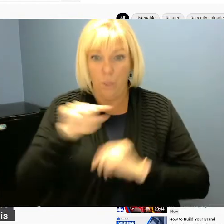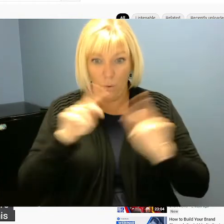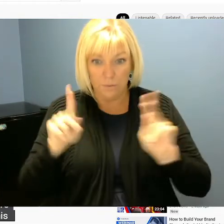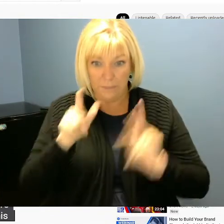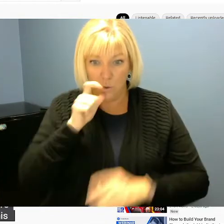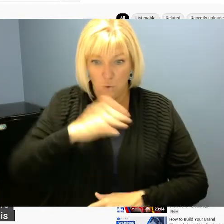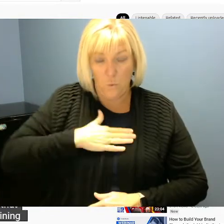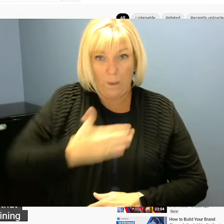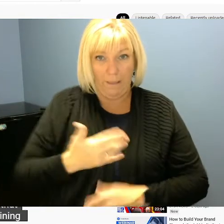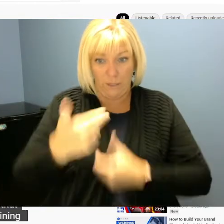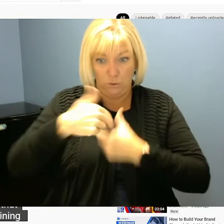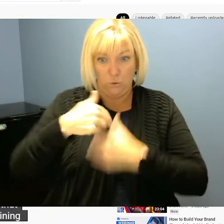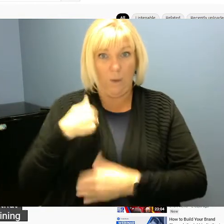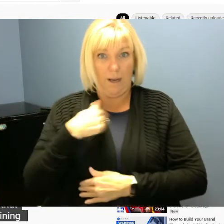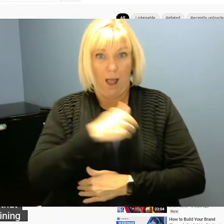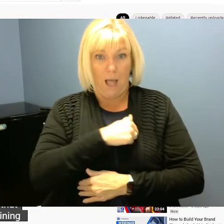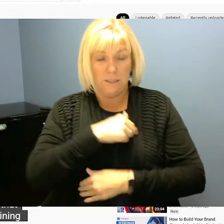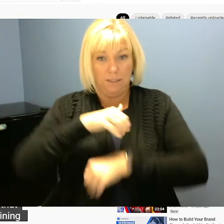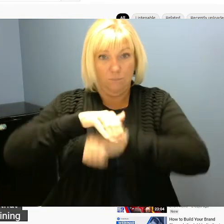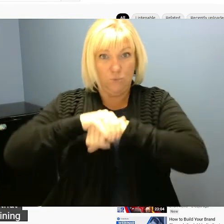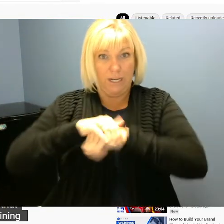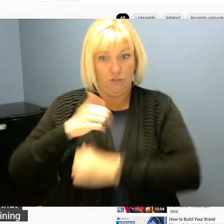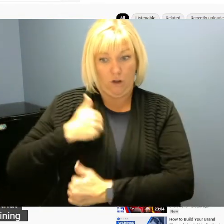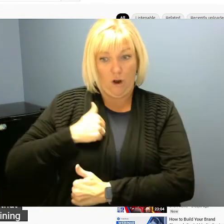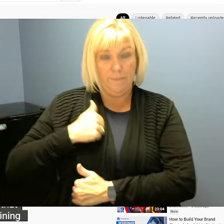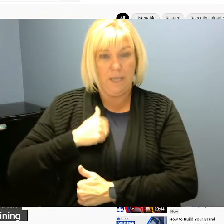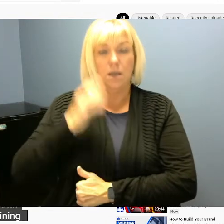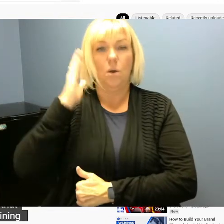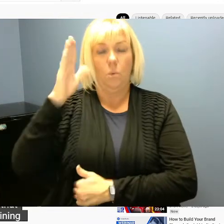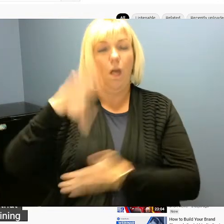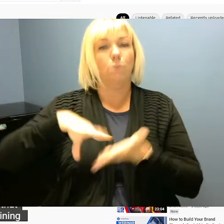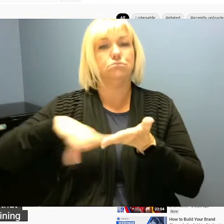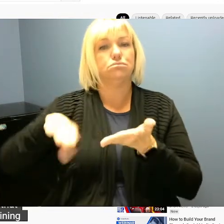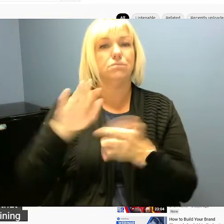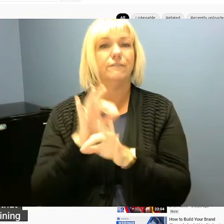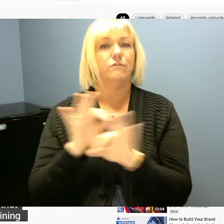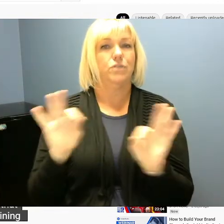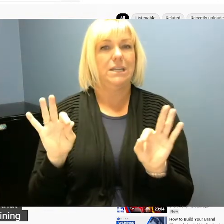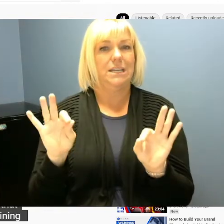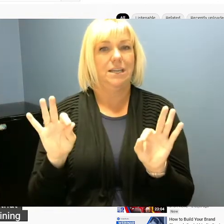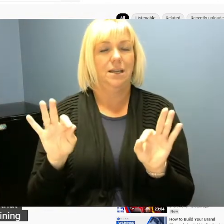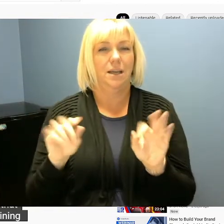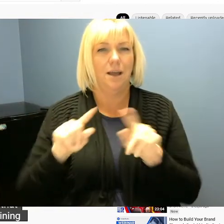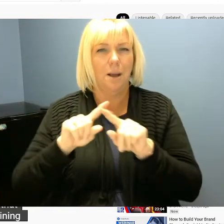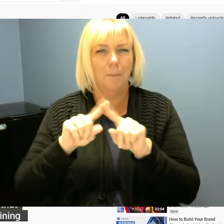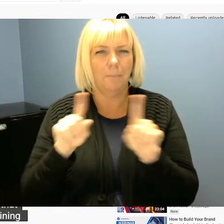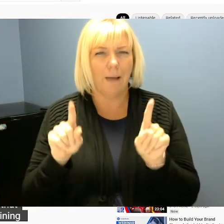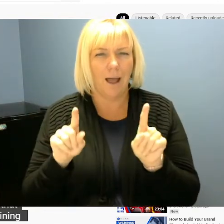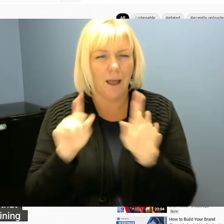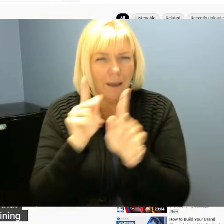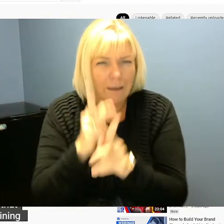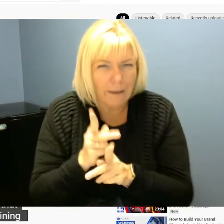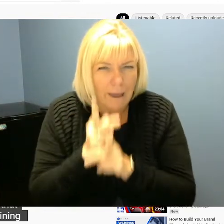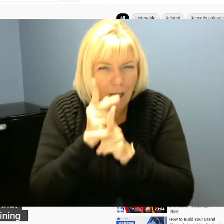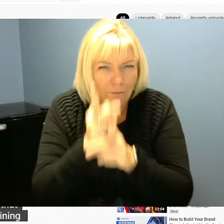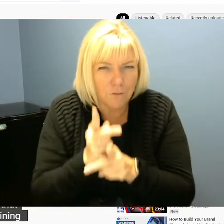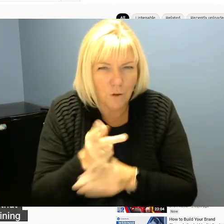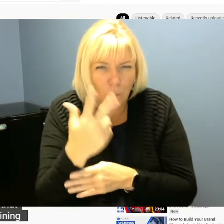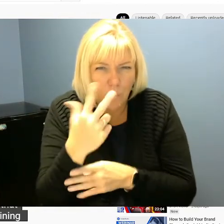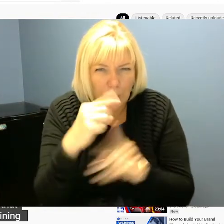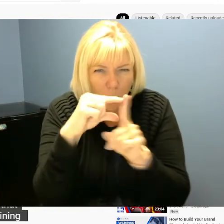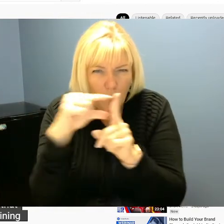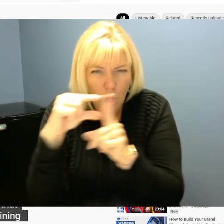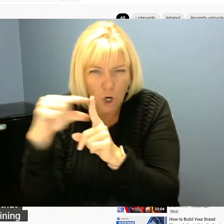bear arms, they joining His Majesty's troop as soon as may be. Look at that, those three words